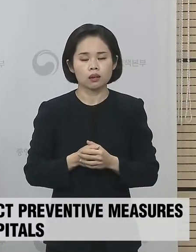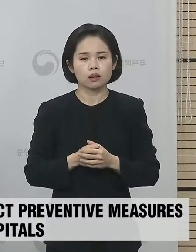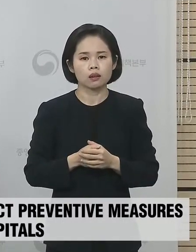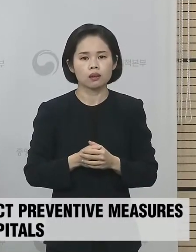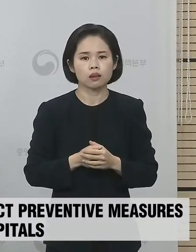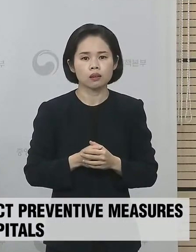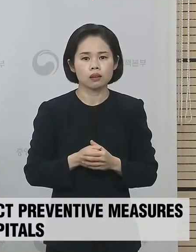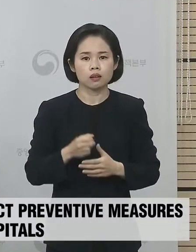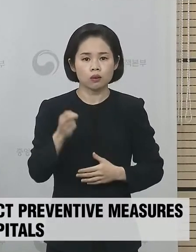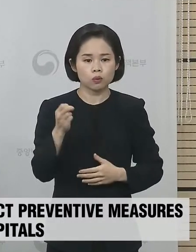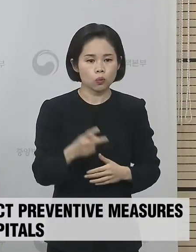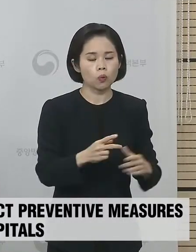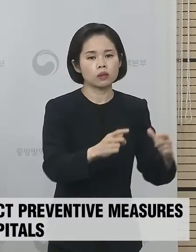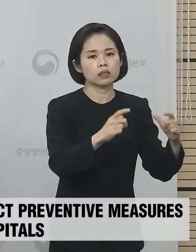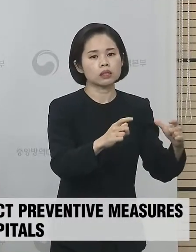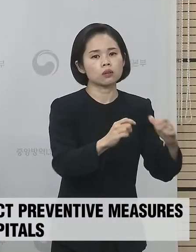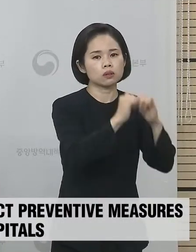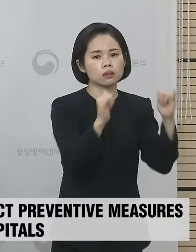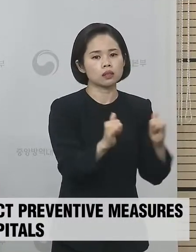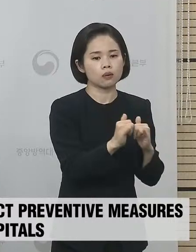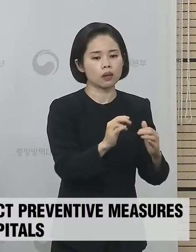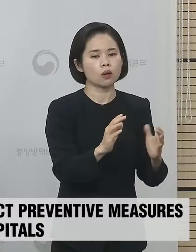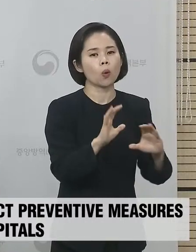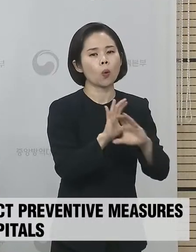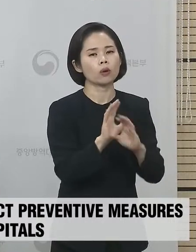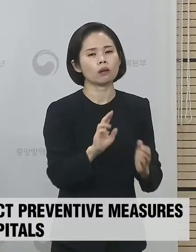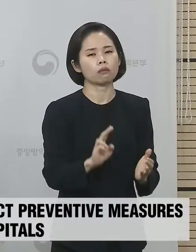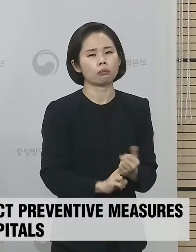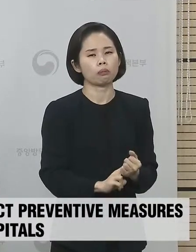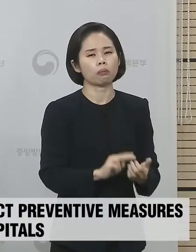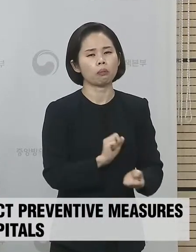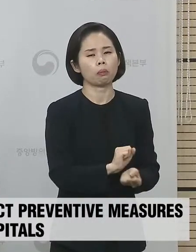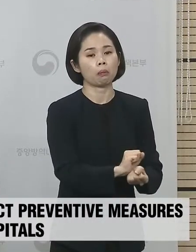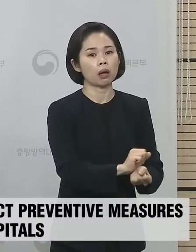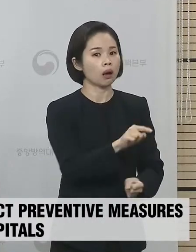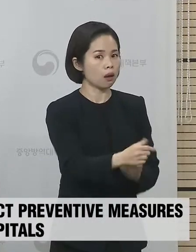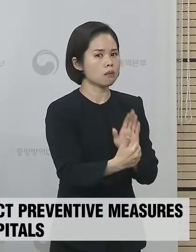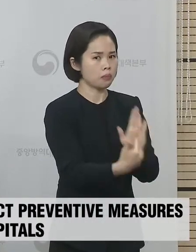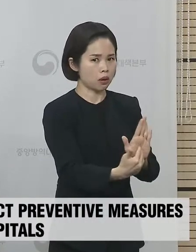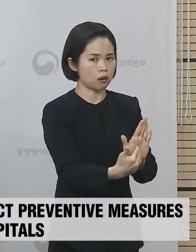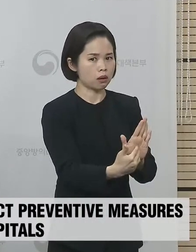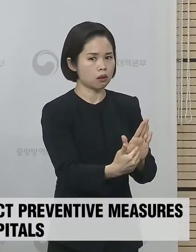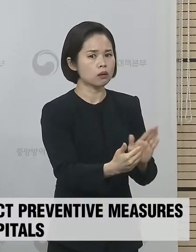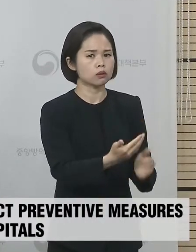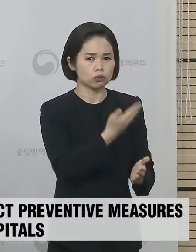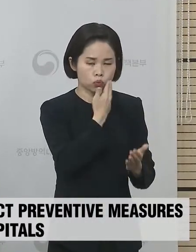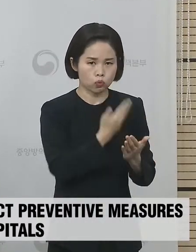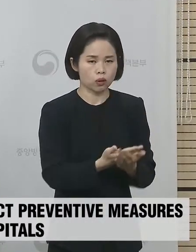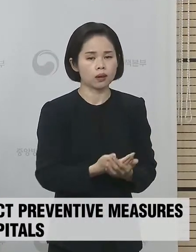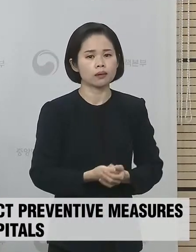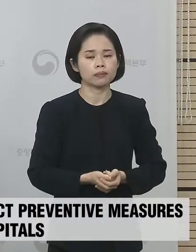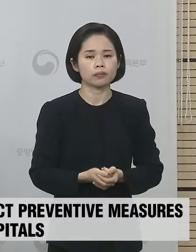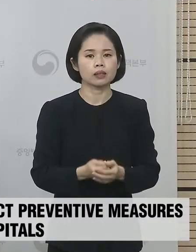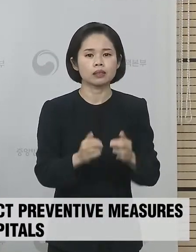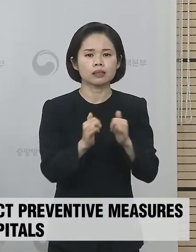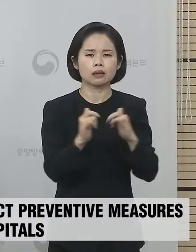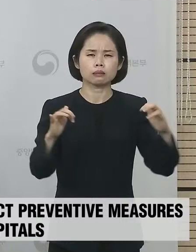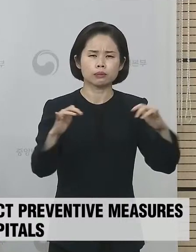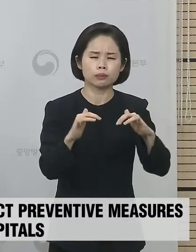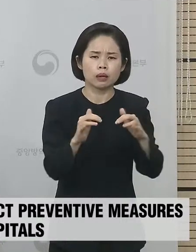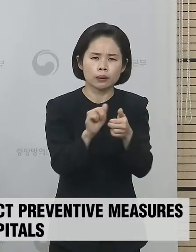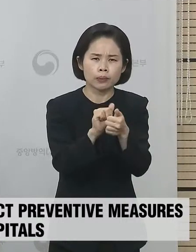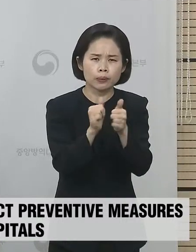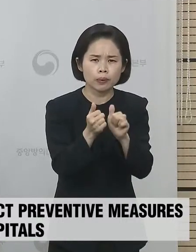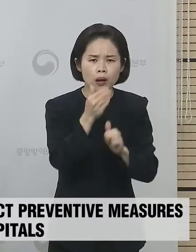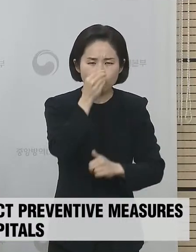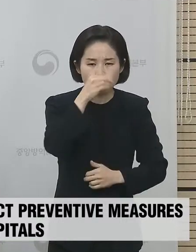transmissions, and most fundamentally, we need to also cut down the number of silent spread within our community. And it is